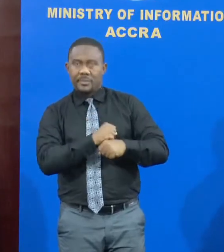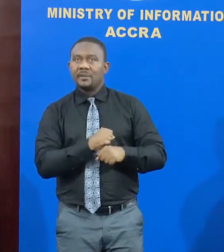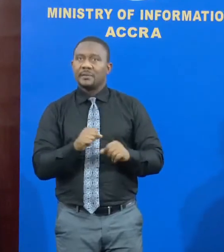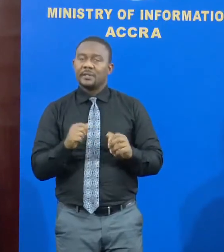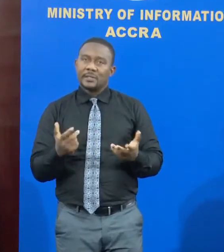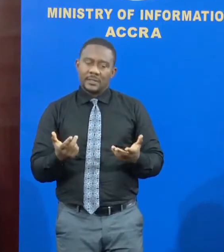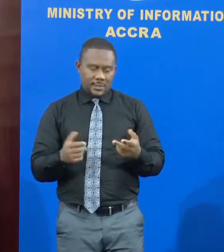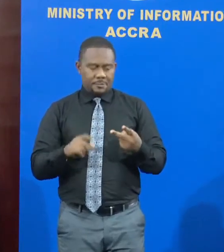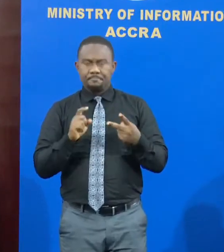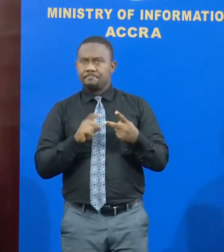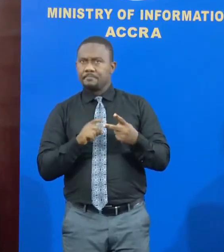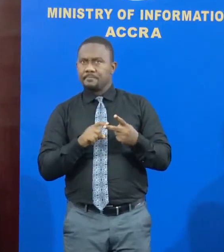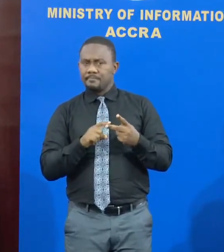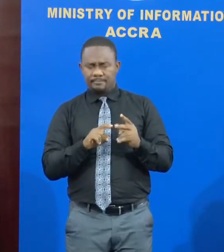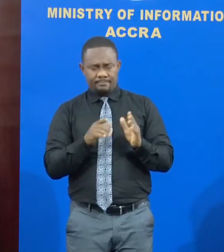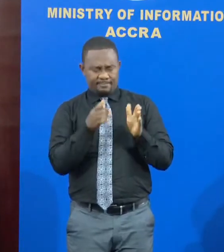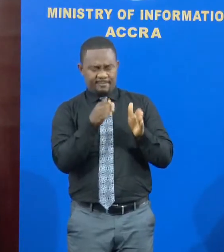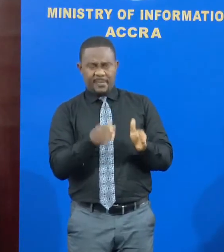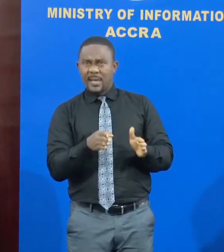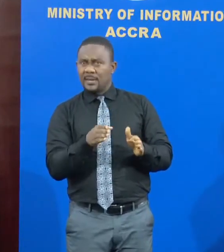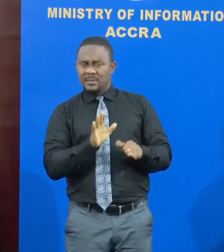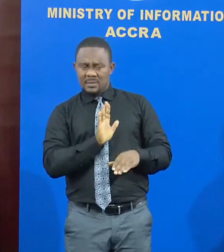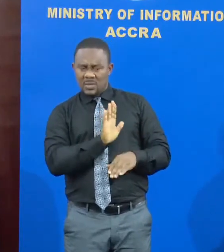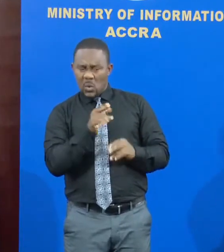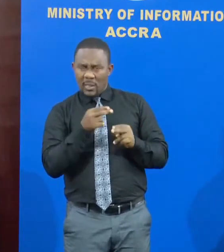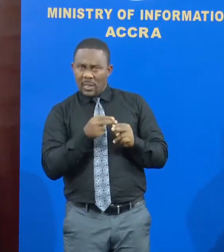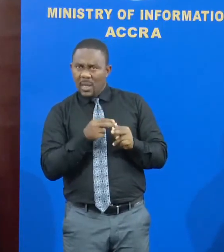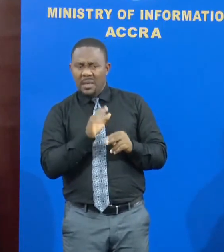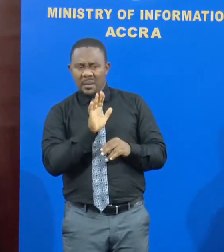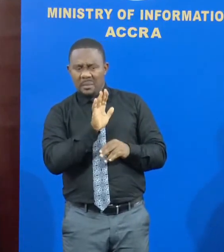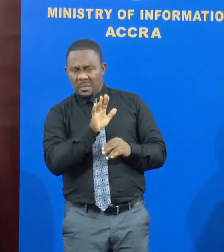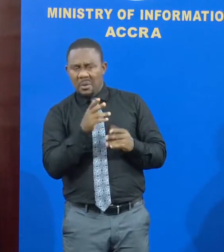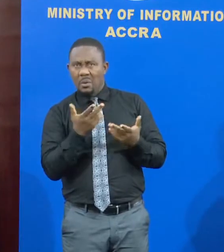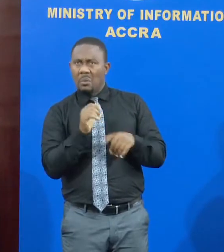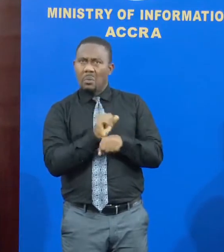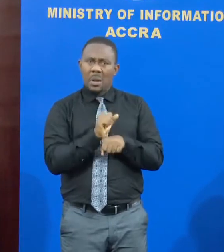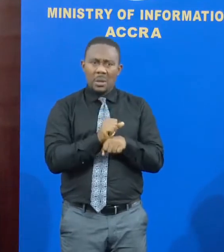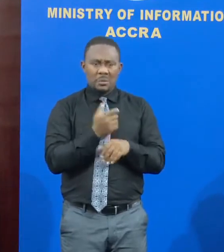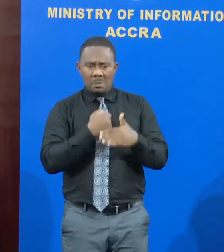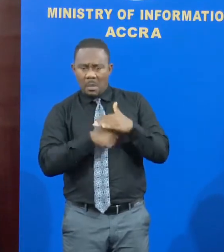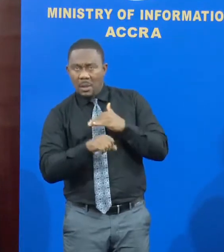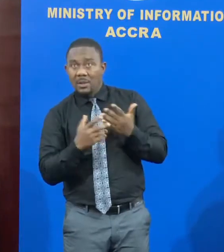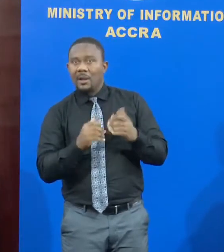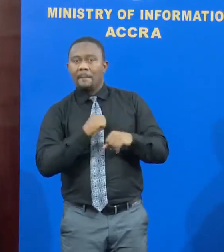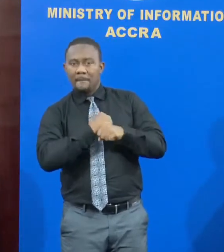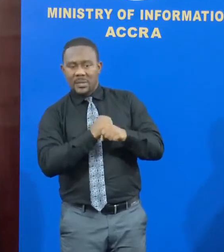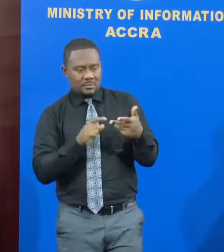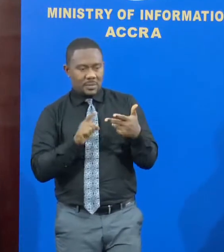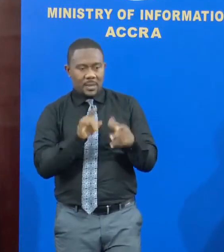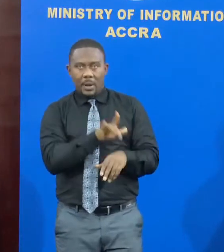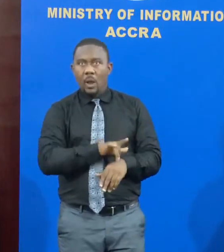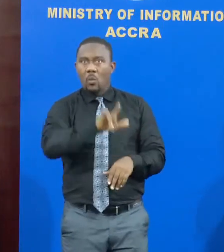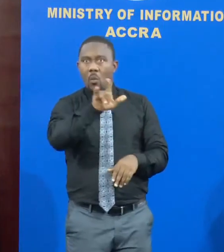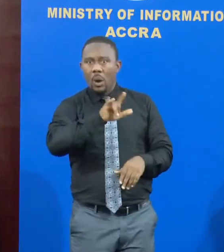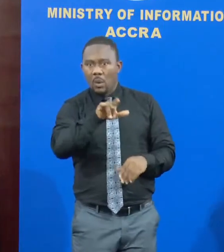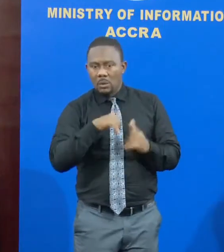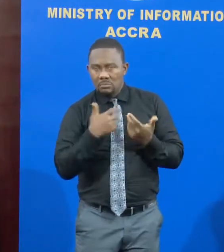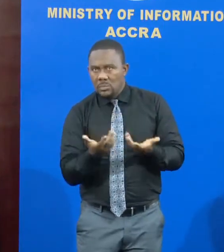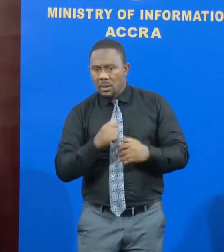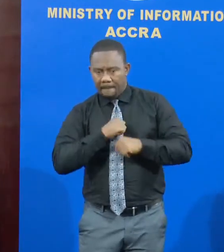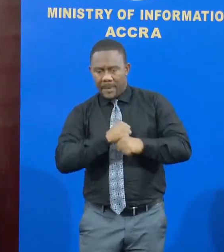against identity theft, the security of identity of the traveler, the facilitation of ease